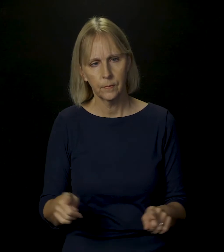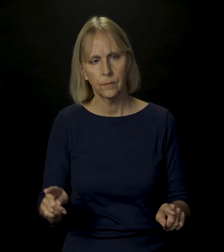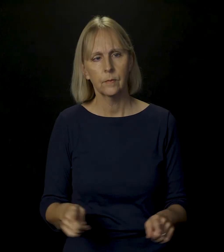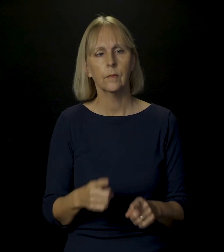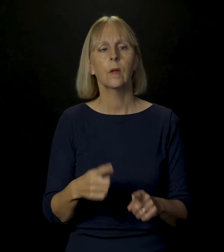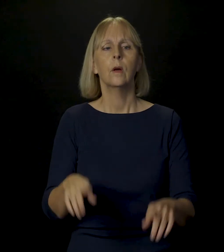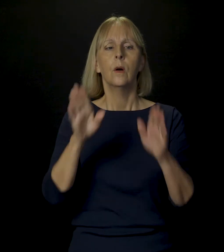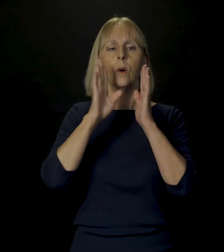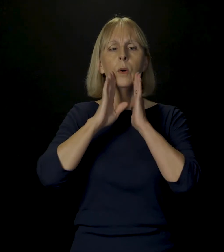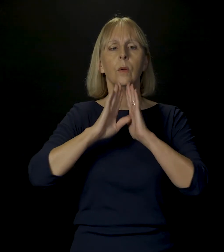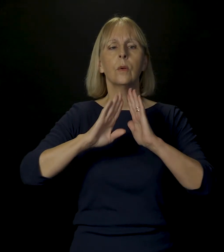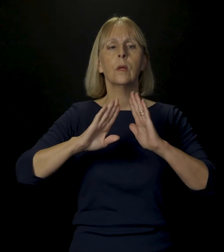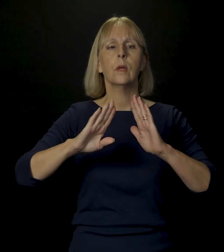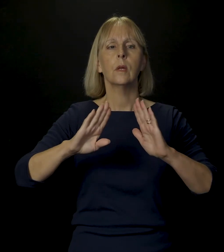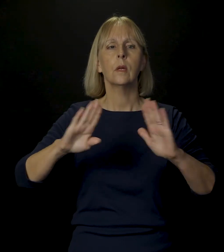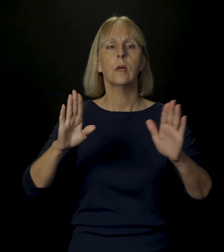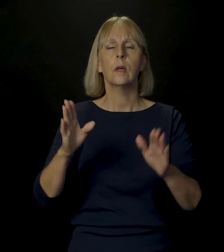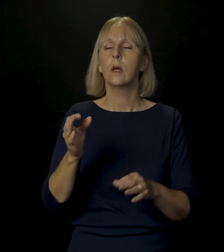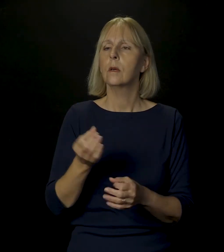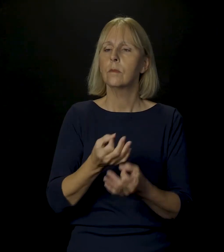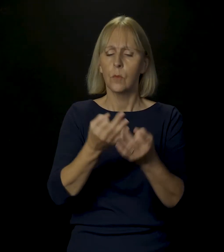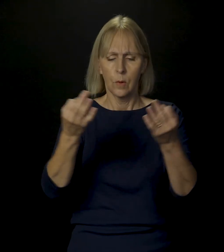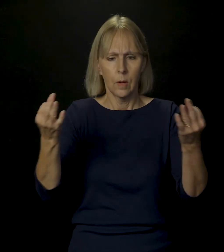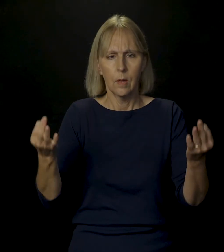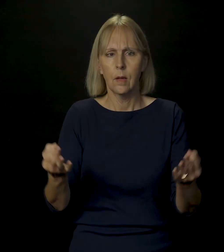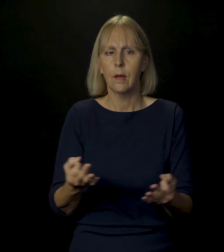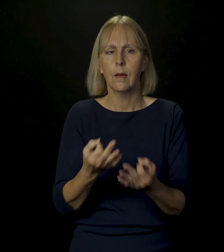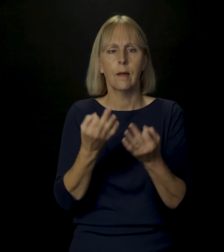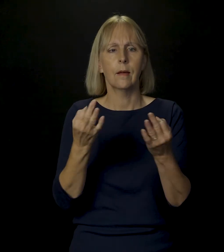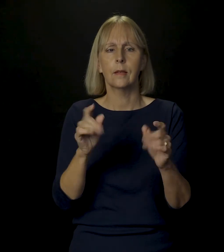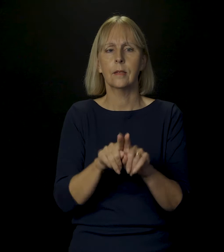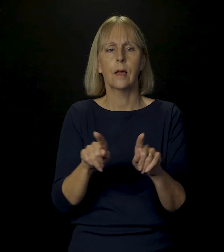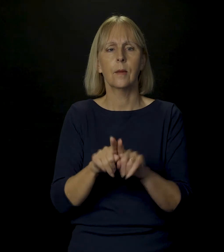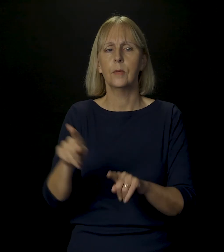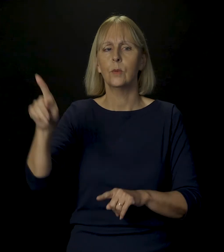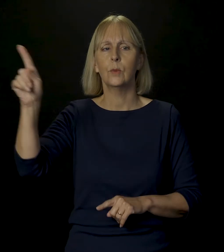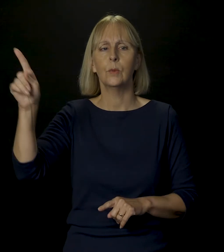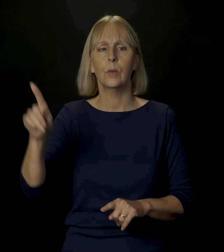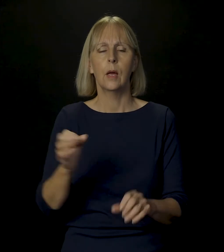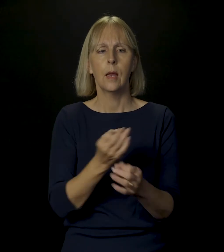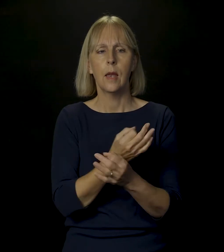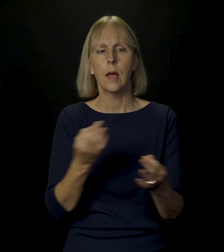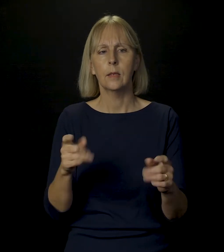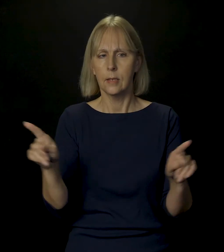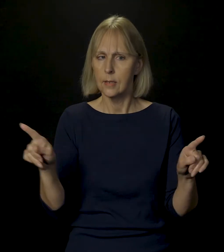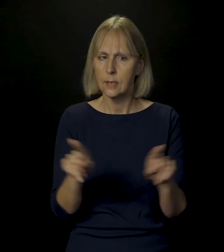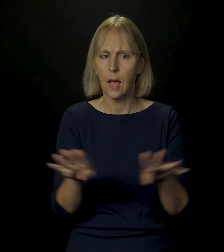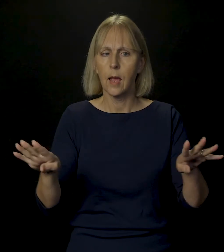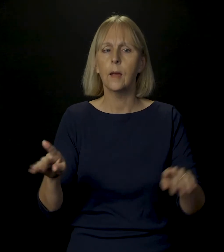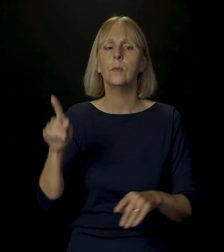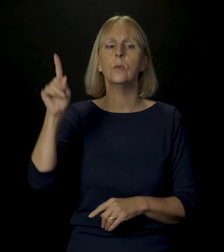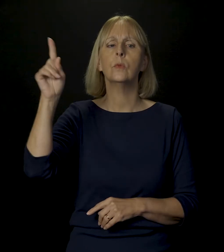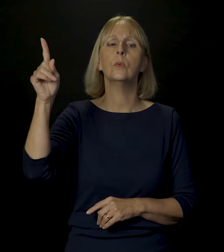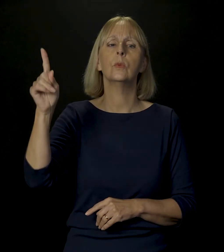And Holy There is No one Like You There Is None